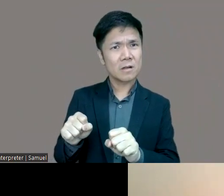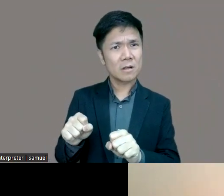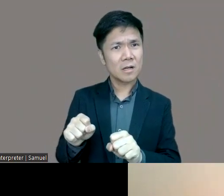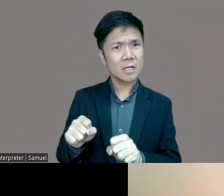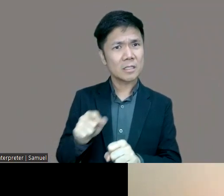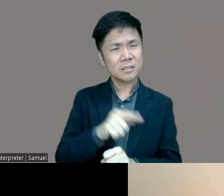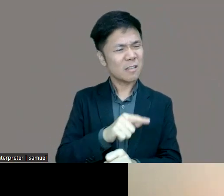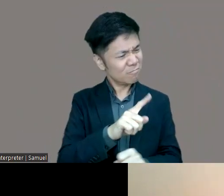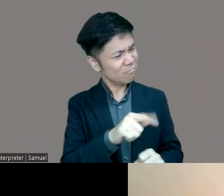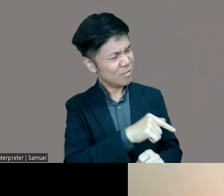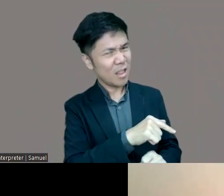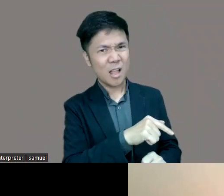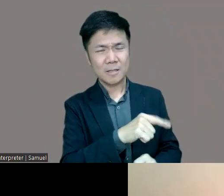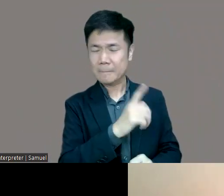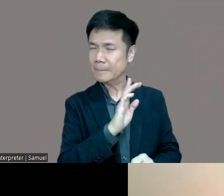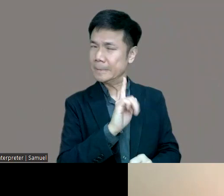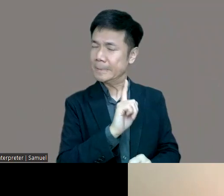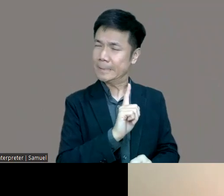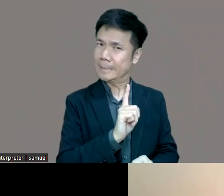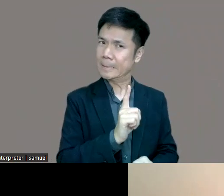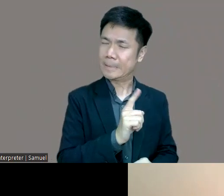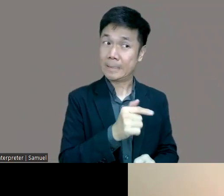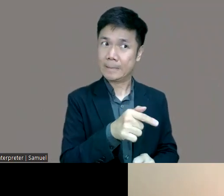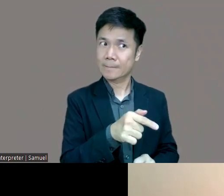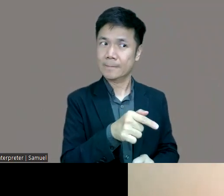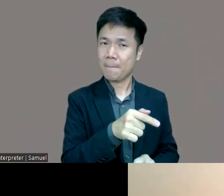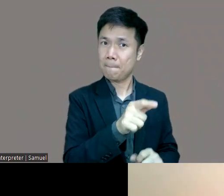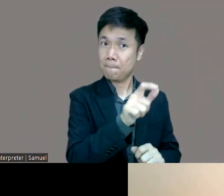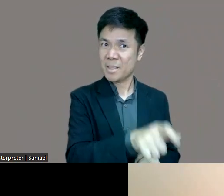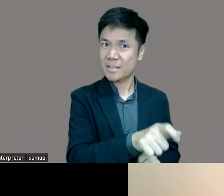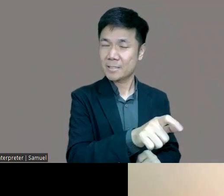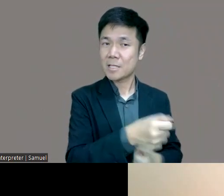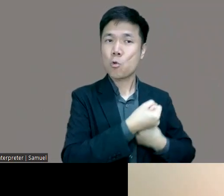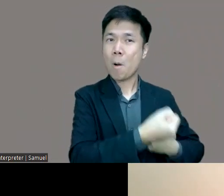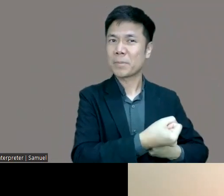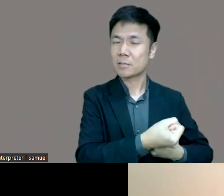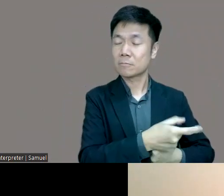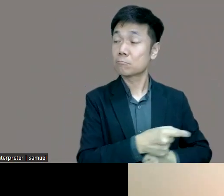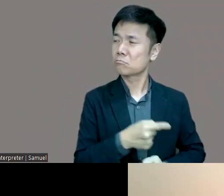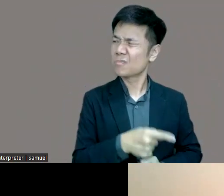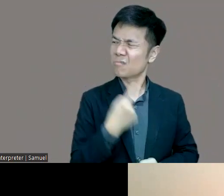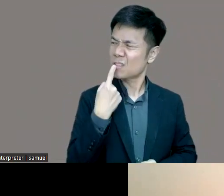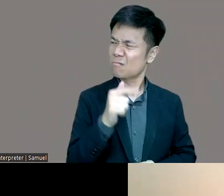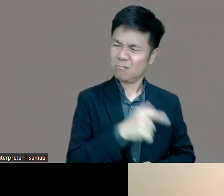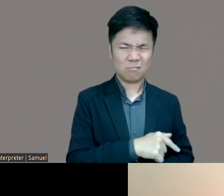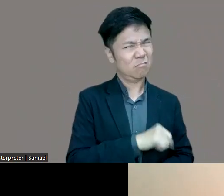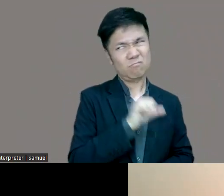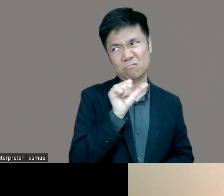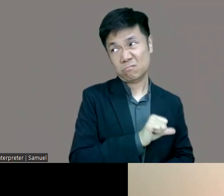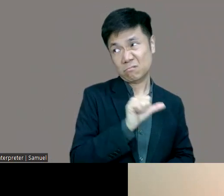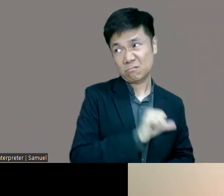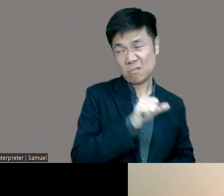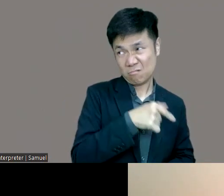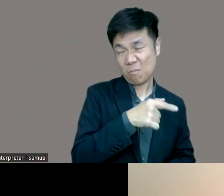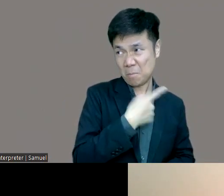way to influence negatively the reputation of that person. So that's requiring some